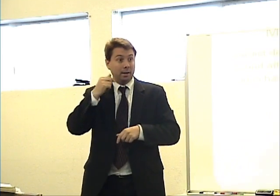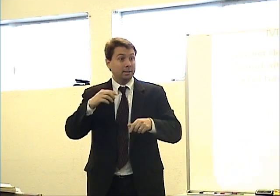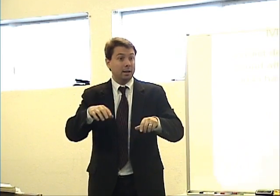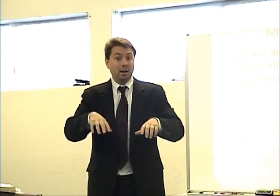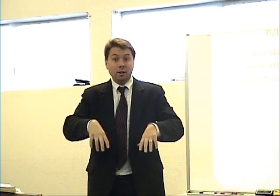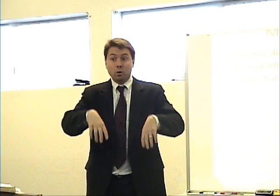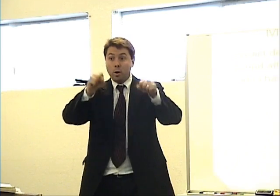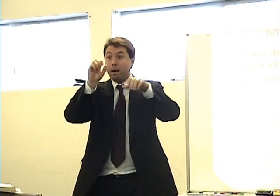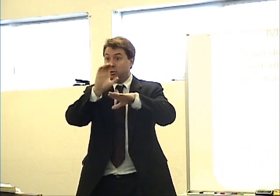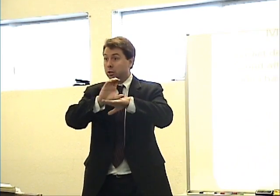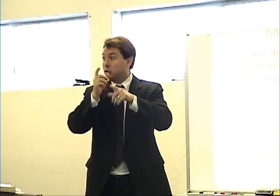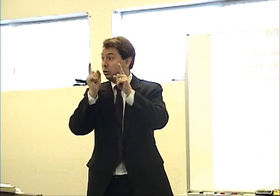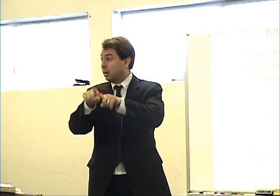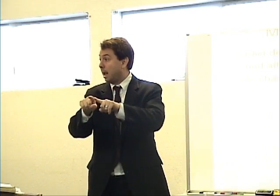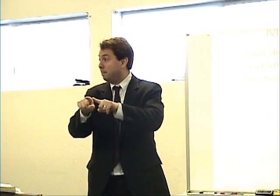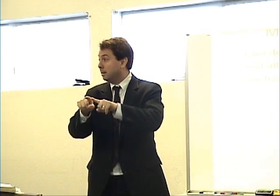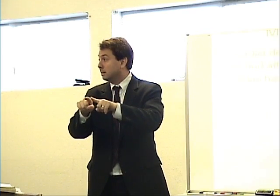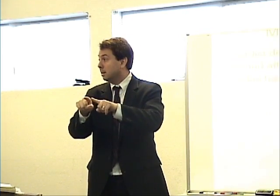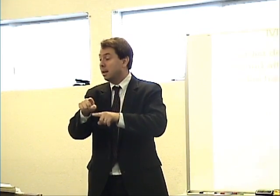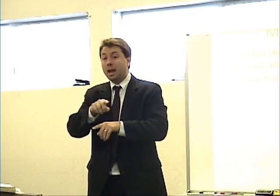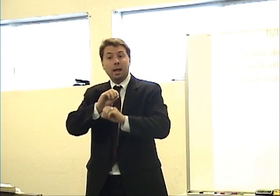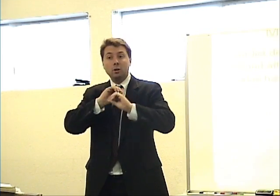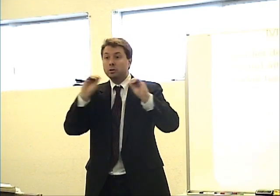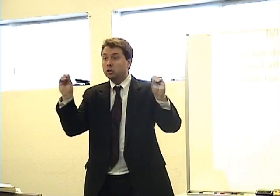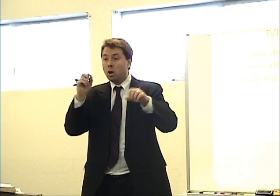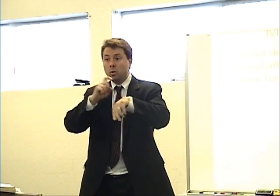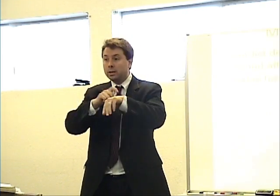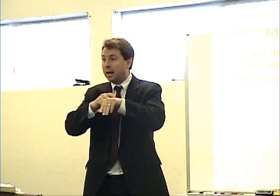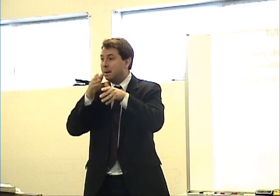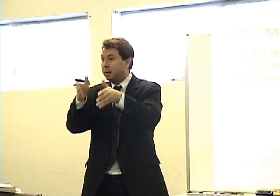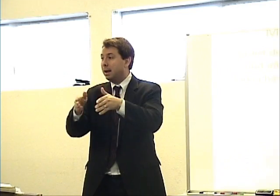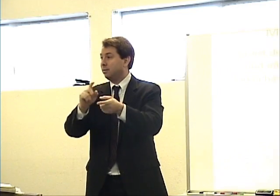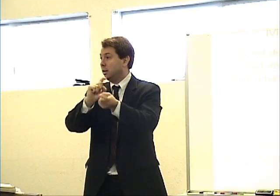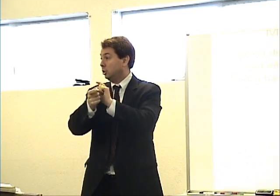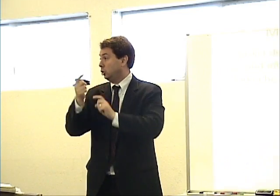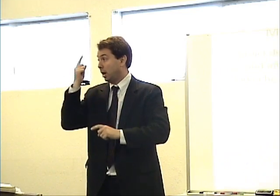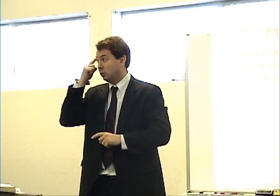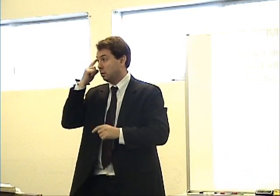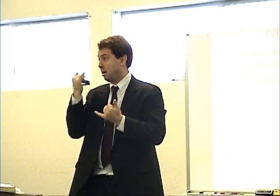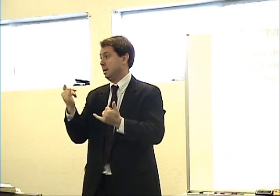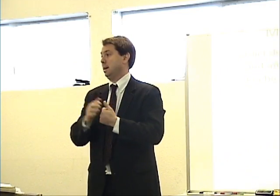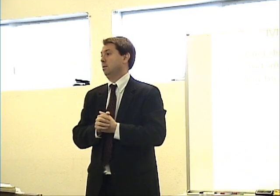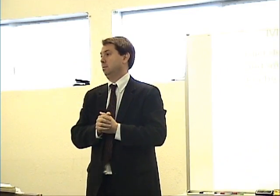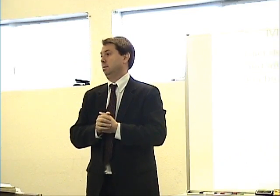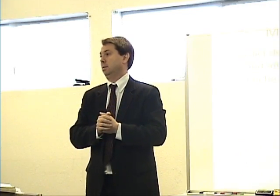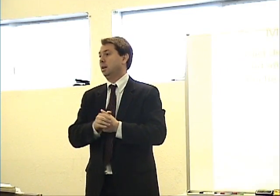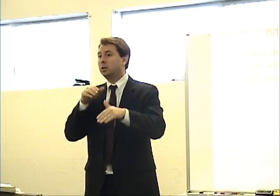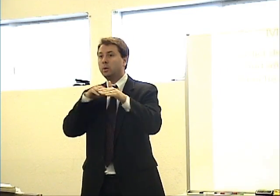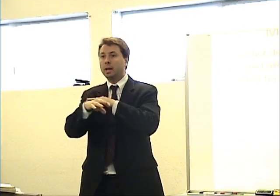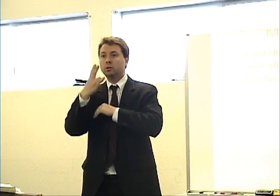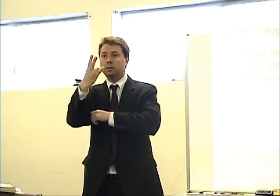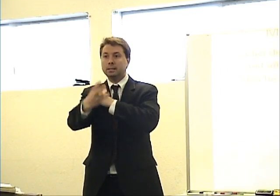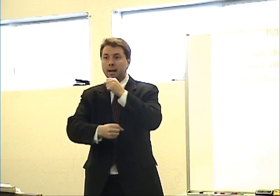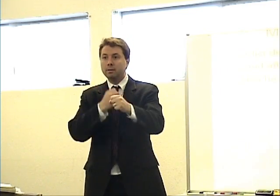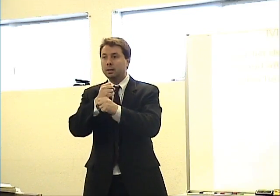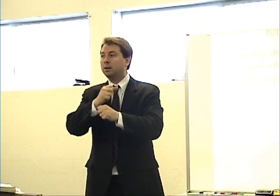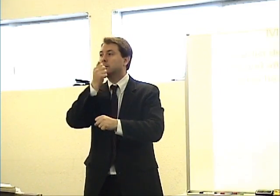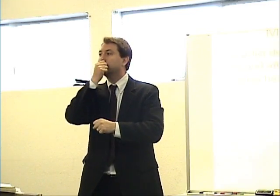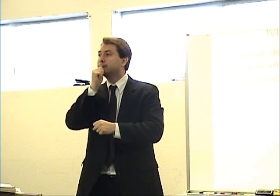Because the rapture of the church happens, and there's no time left to change the mind. You enter 7 years of